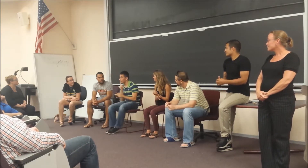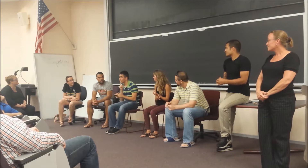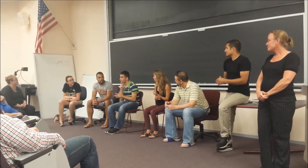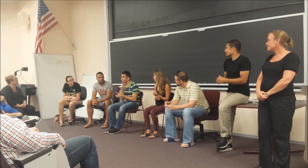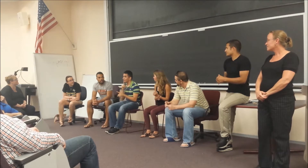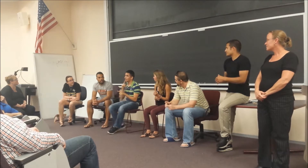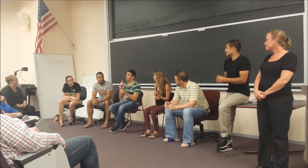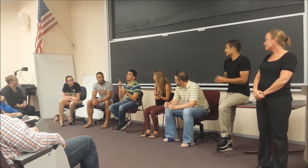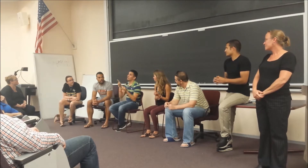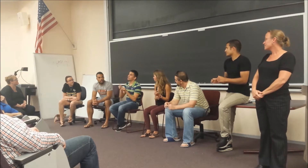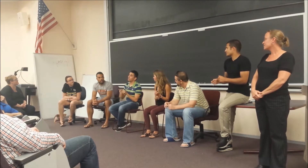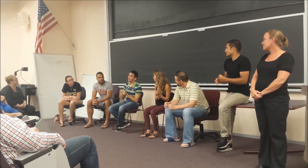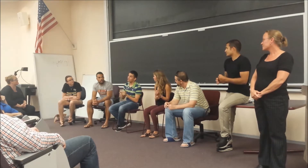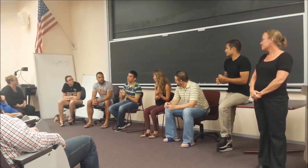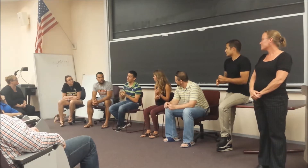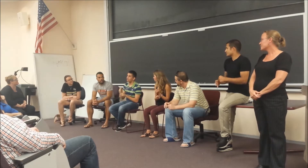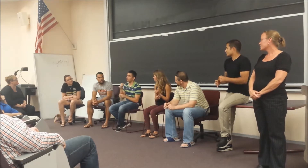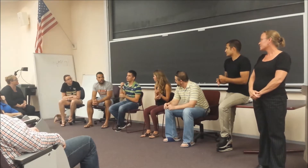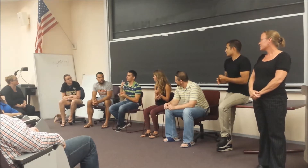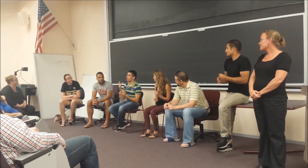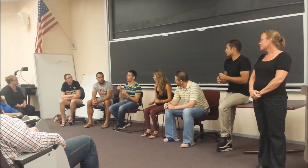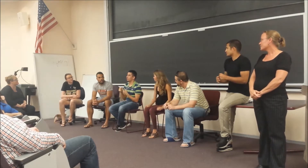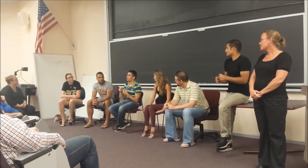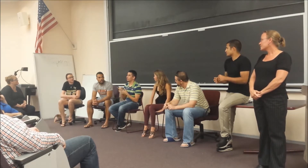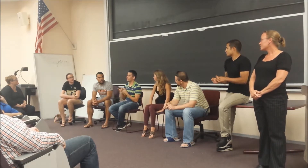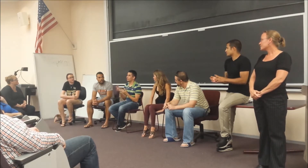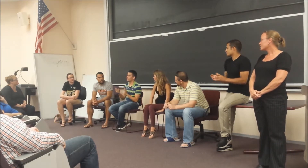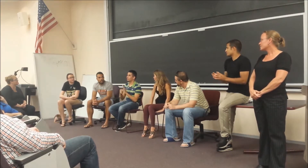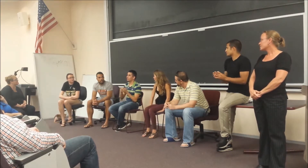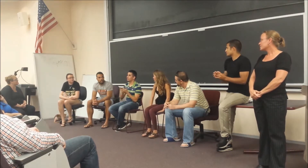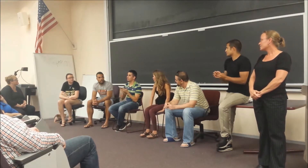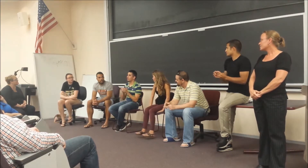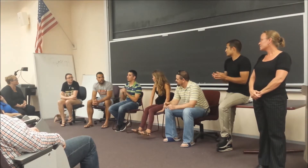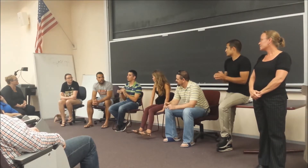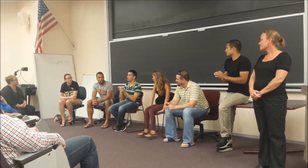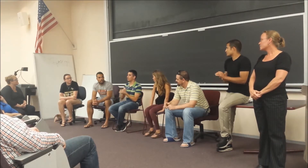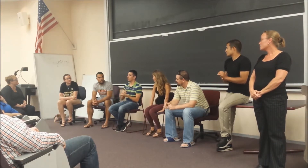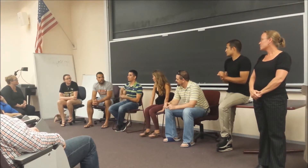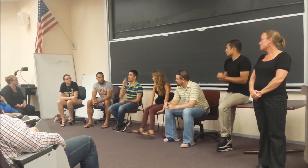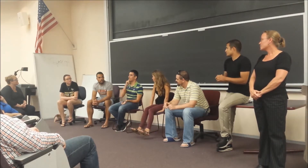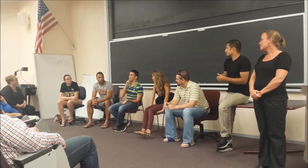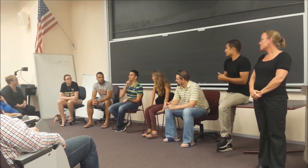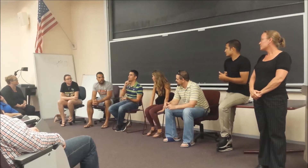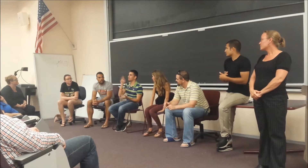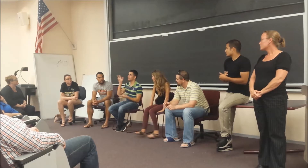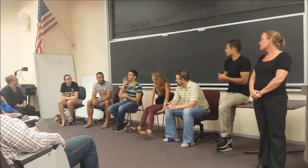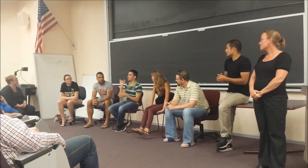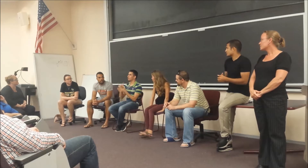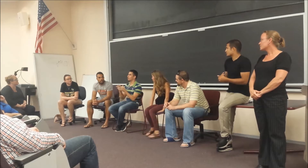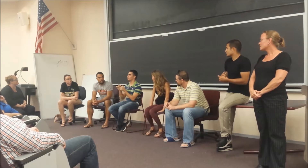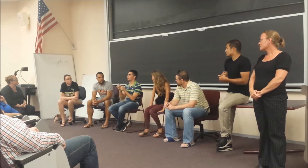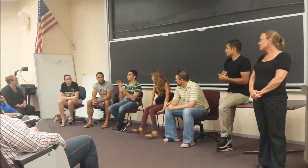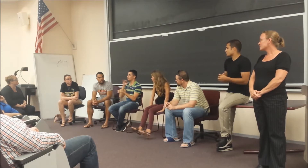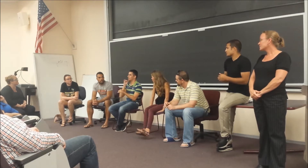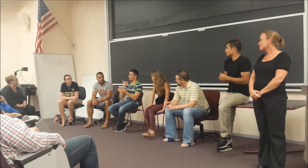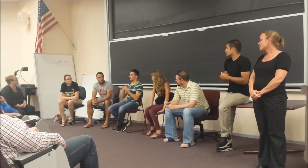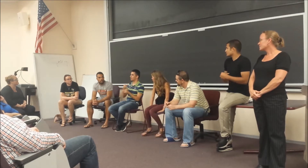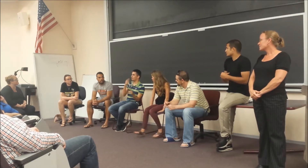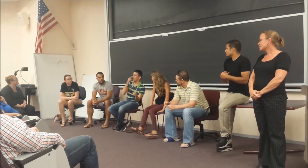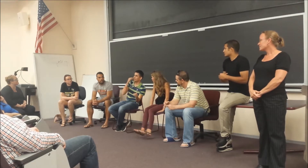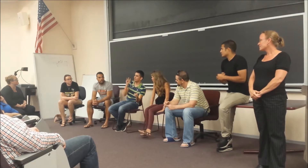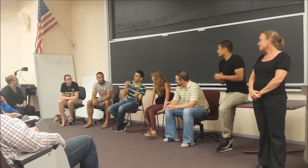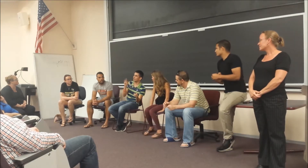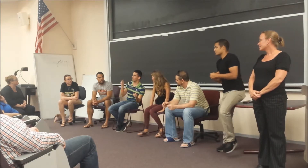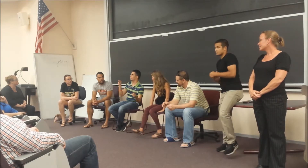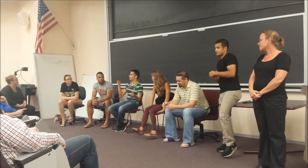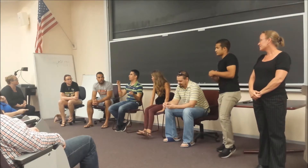saying, as well as the words what that mean, how they translate in my head, and then translate what's that word. Is that